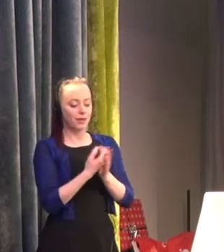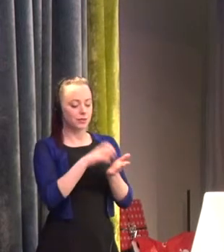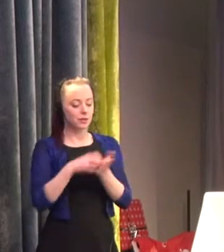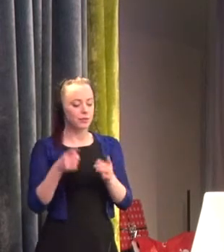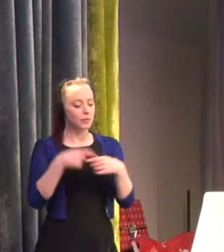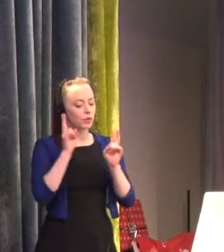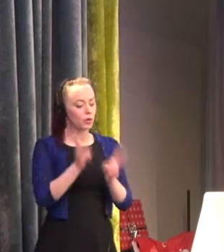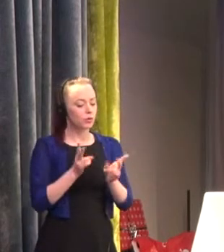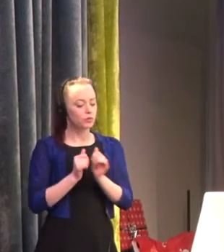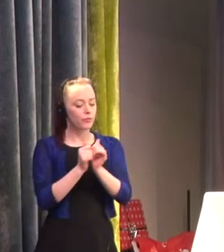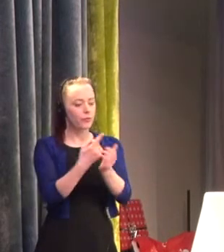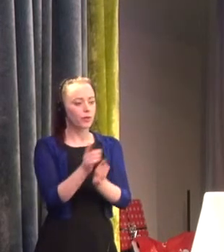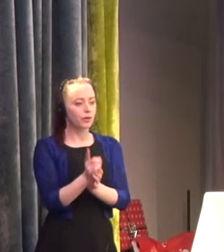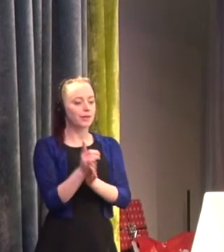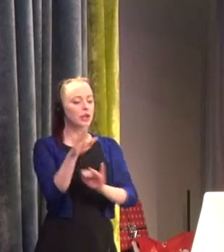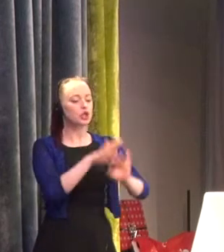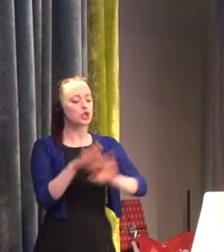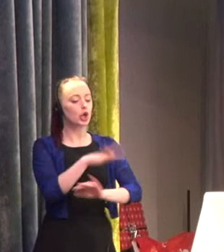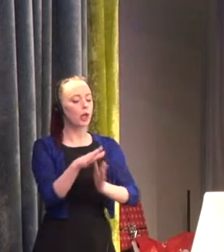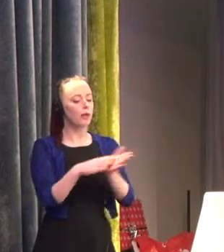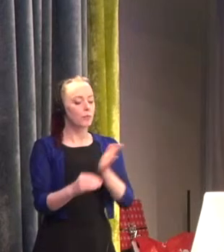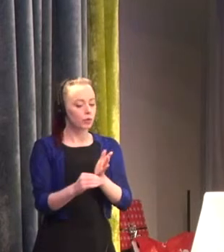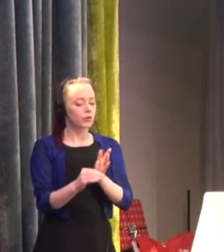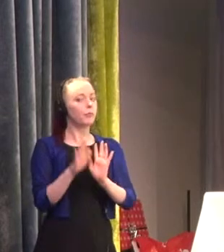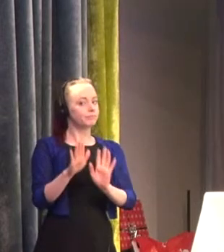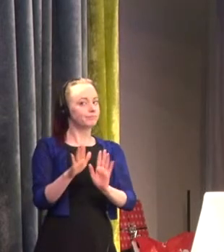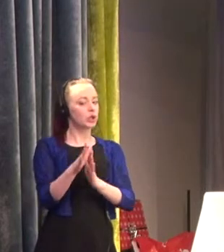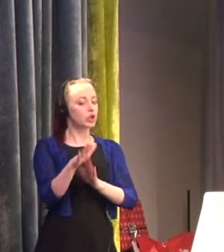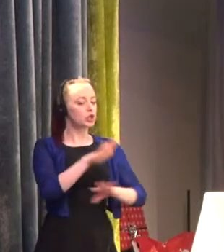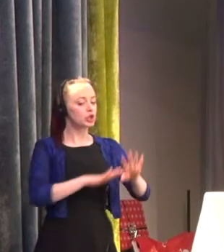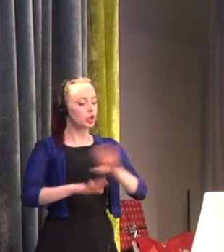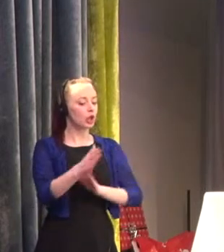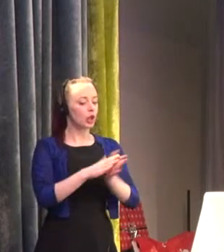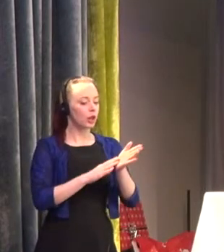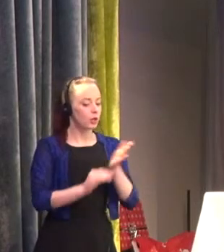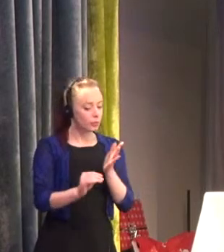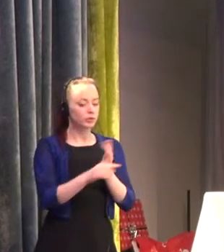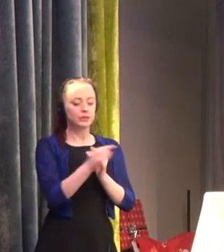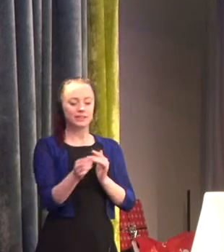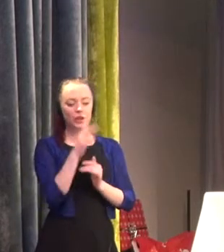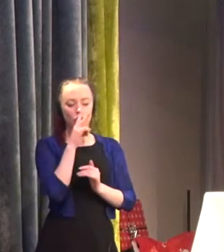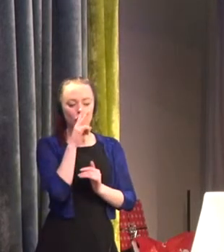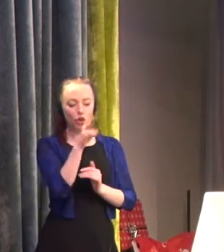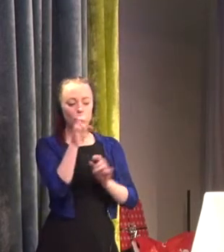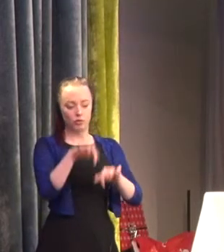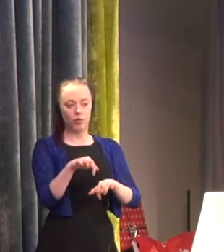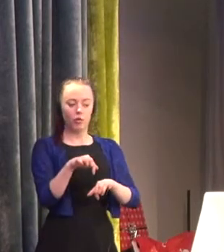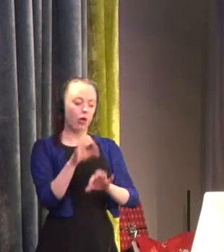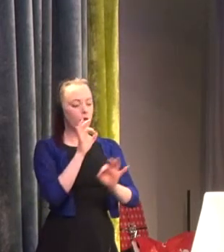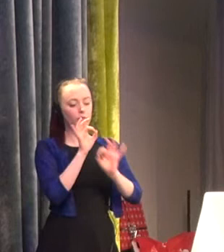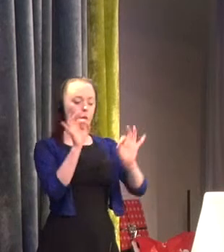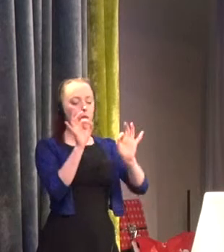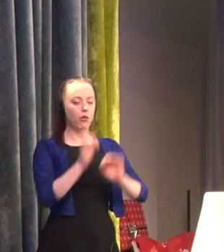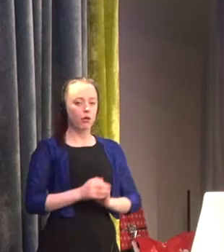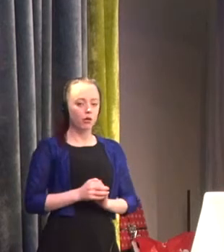pause for a moment, shadow reports are the new in thing with the CRPD and with human rights treaties. Technically, a